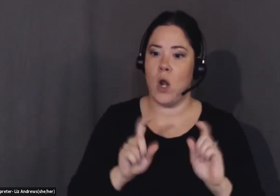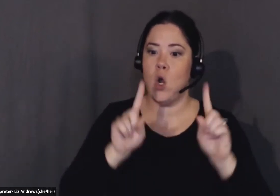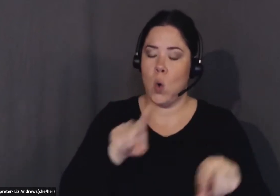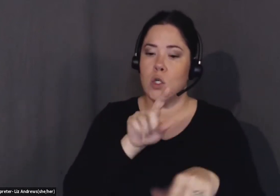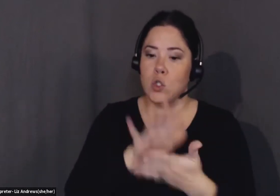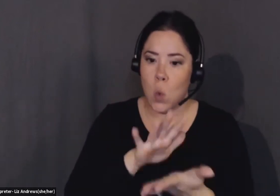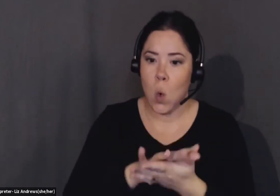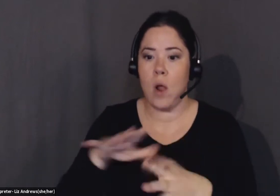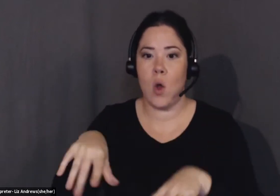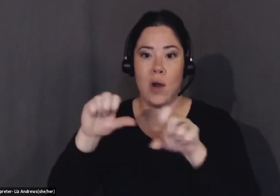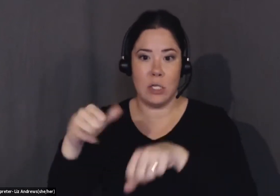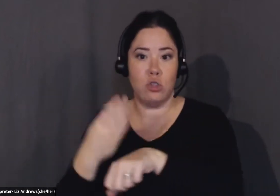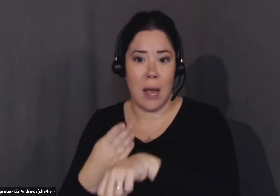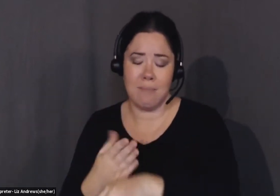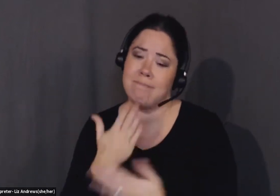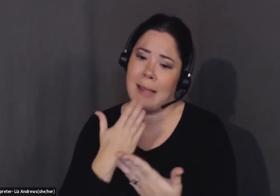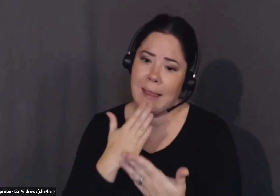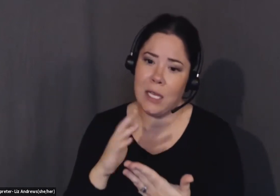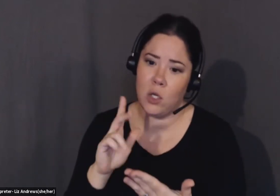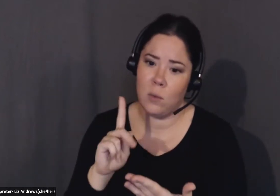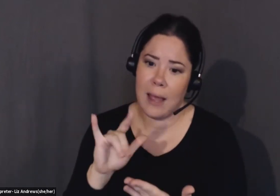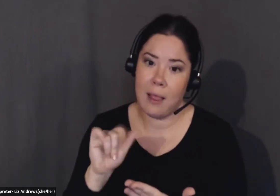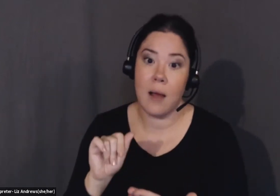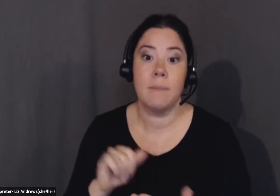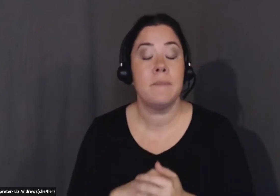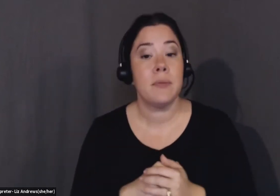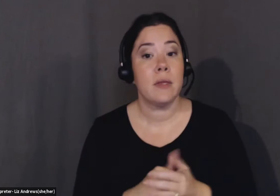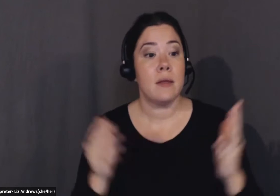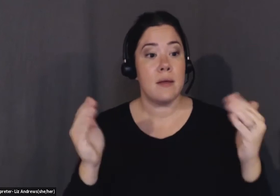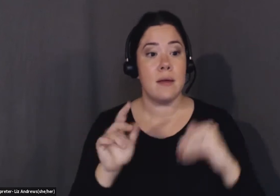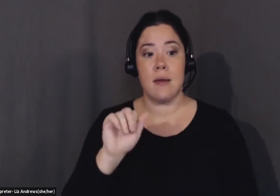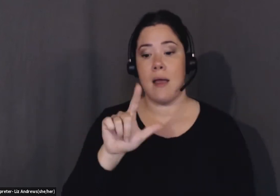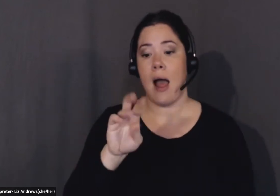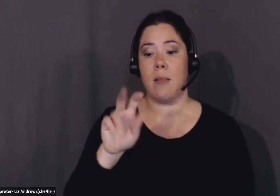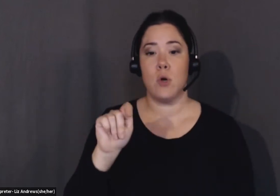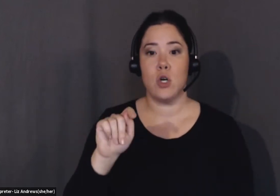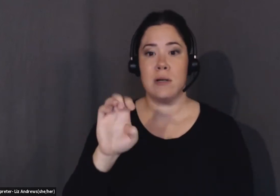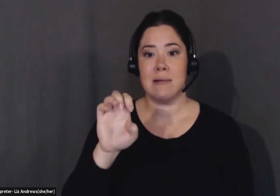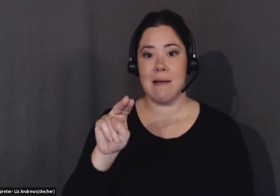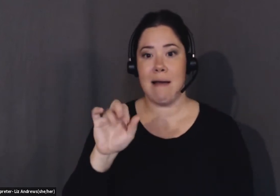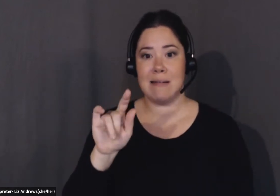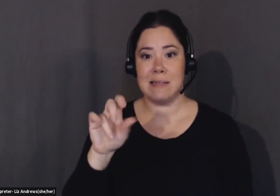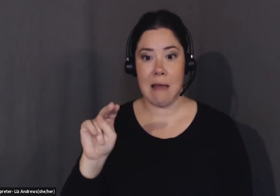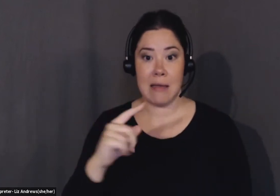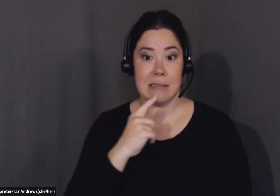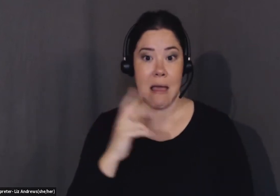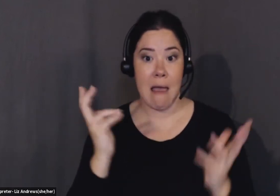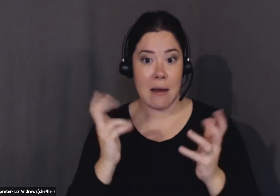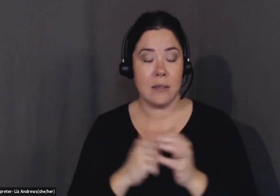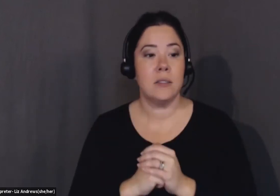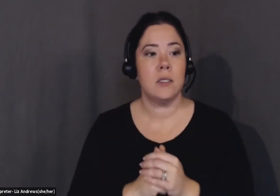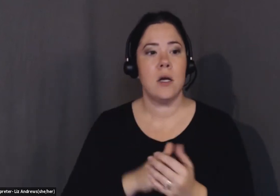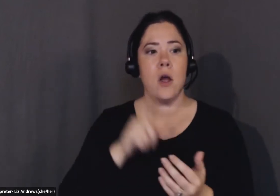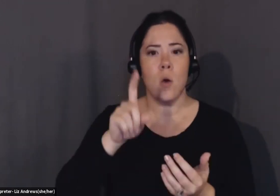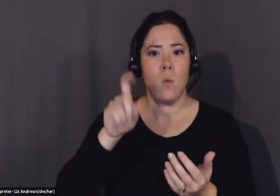thank you, Kayla. And Albert Einstein coined this quote: "We must not only learn to tolerate